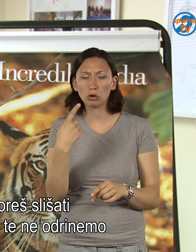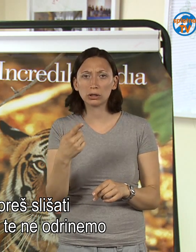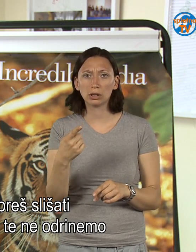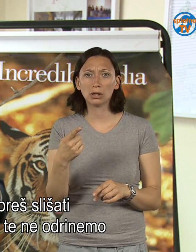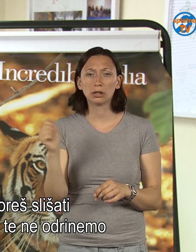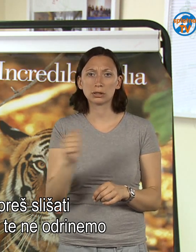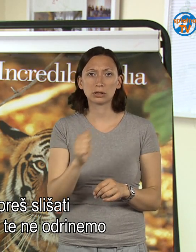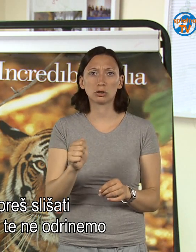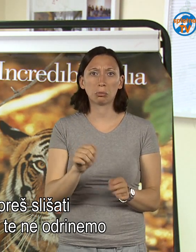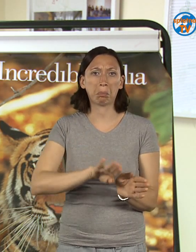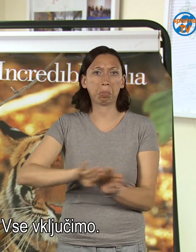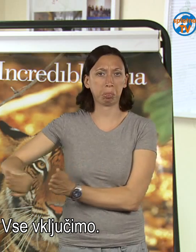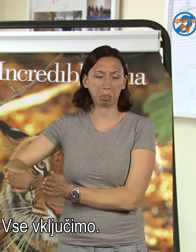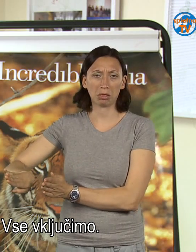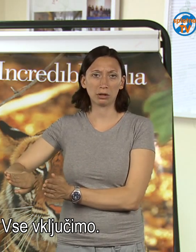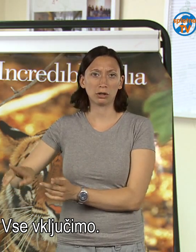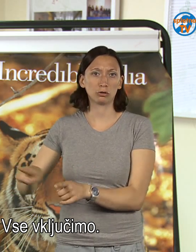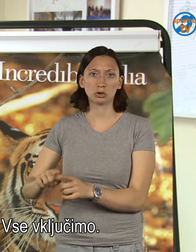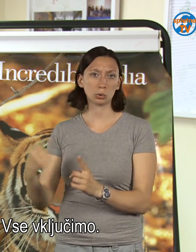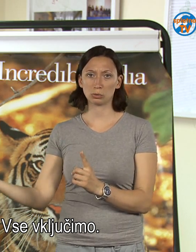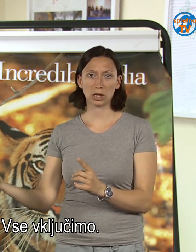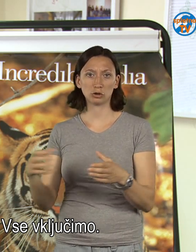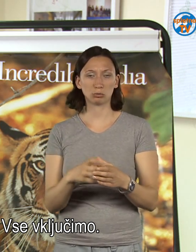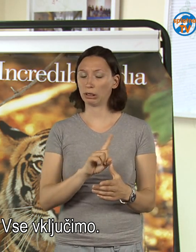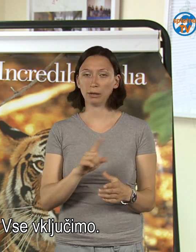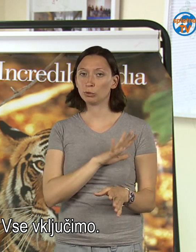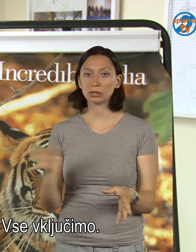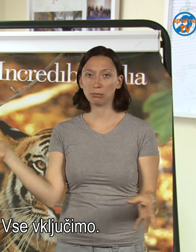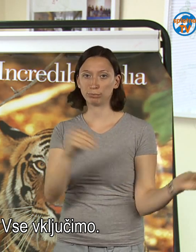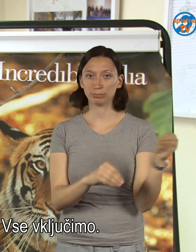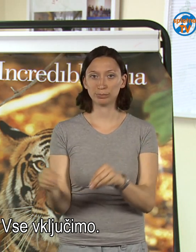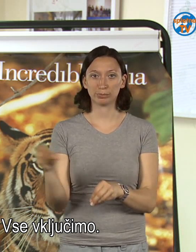you're kept away as outside of society. No, we're all integrated.